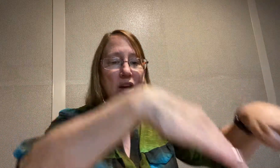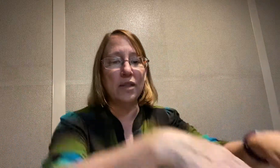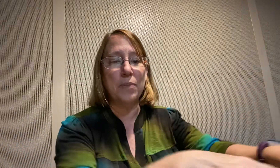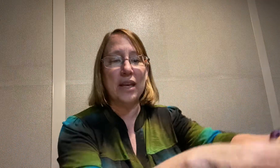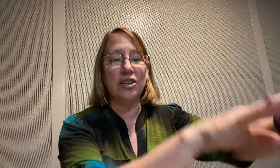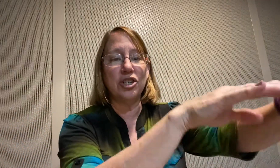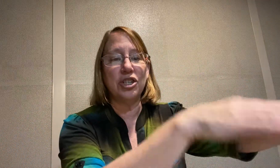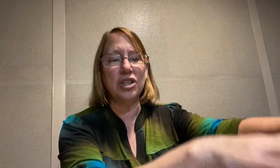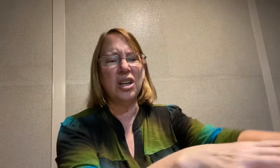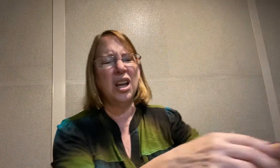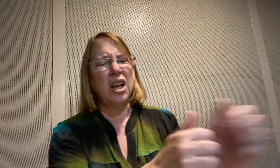the beach.